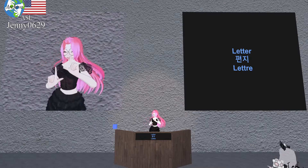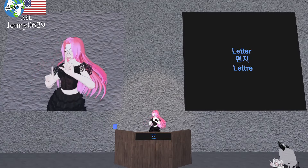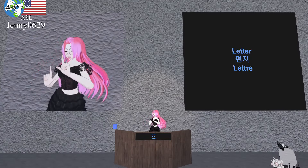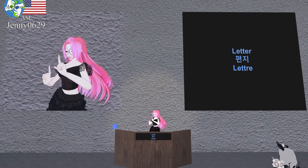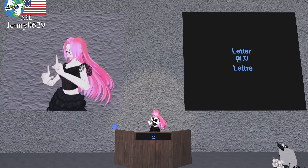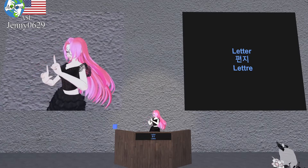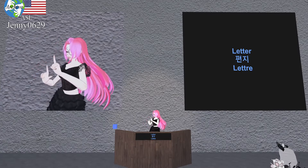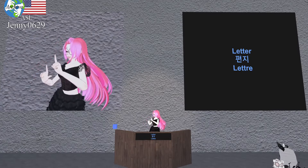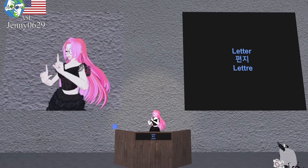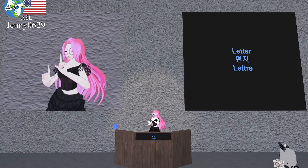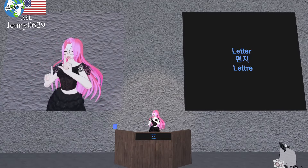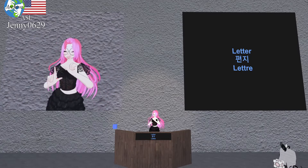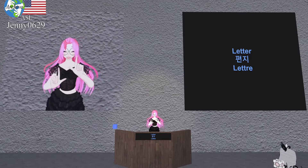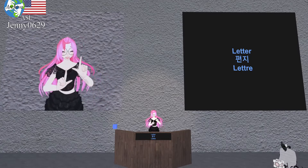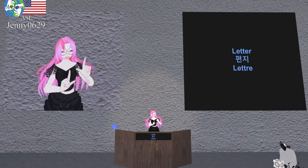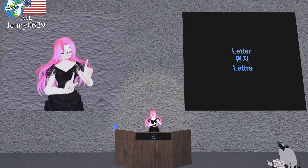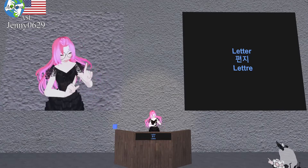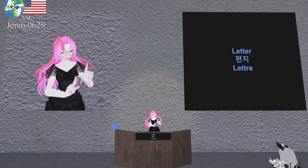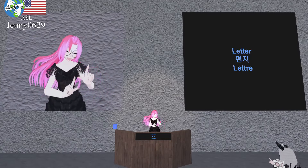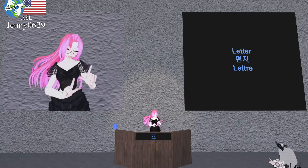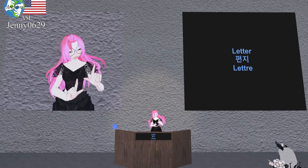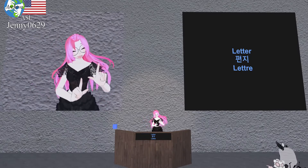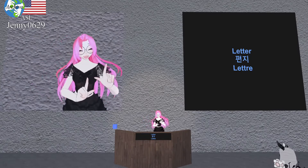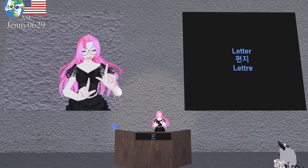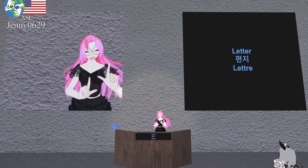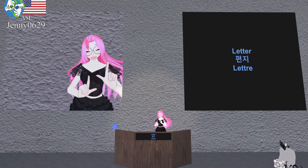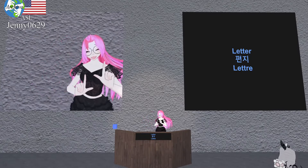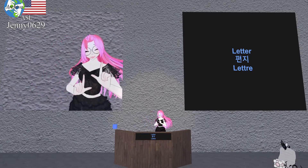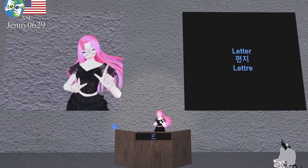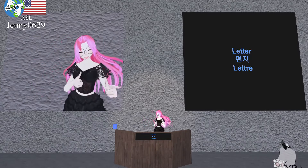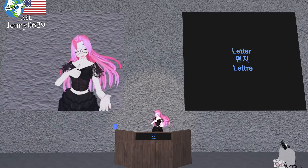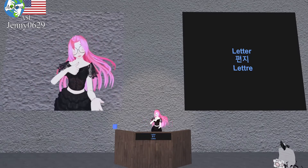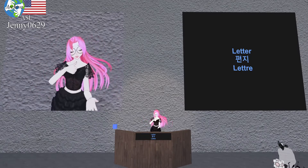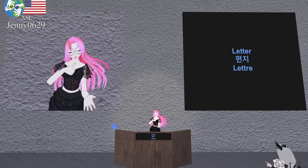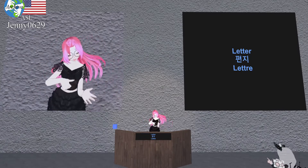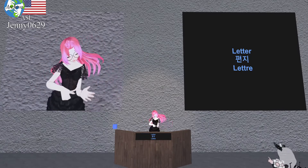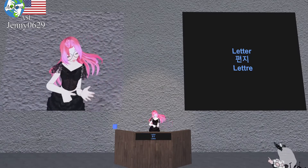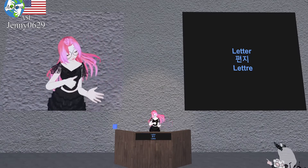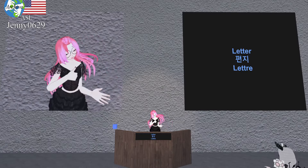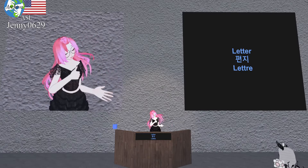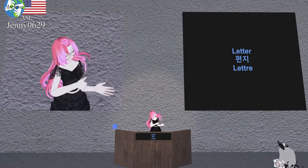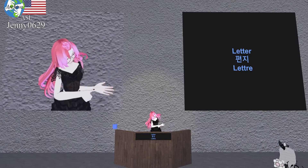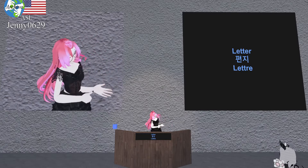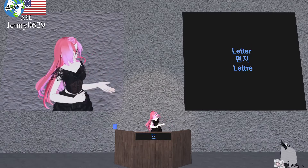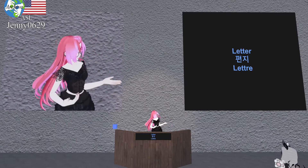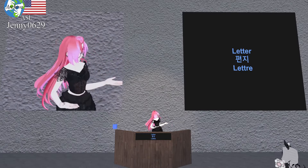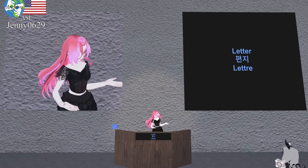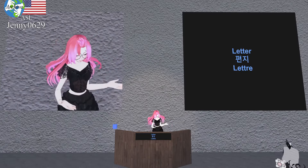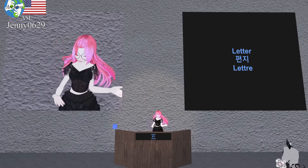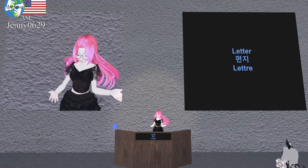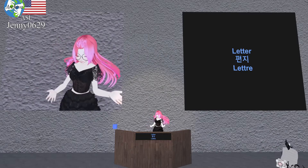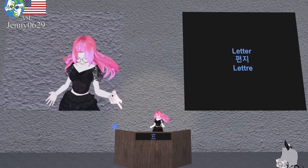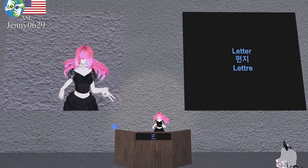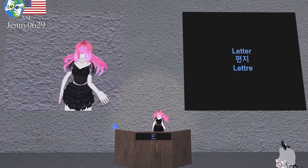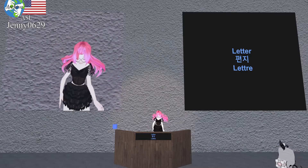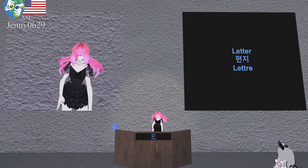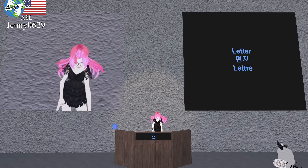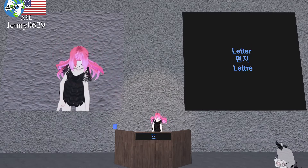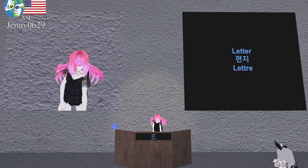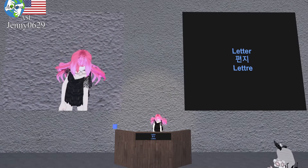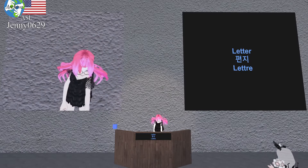finger of the other one, just like that letter. So this is like A, B, C, D, E, F, G. And this one is like male. Okay.